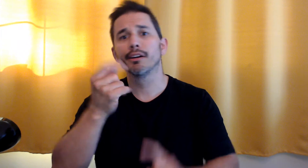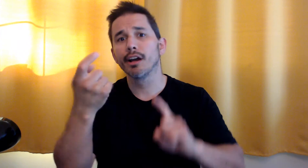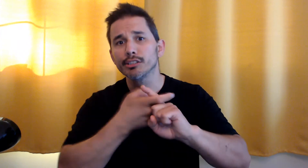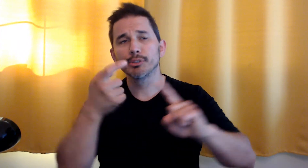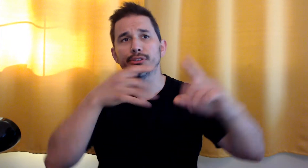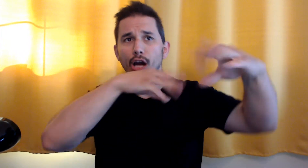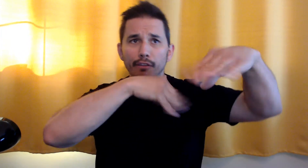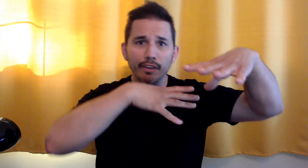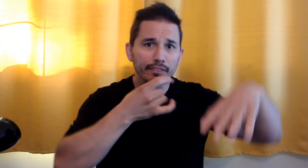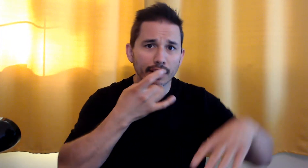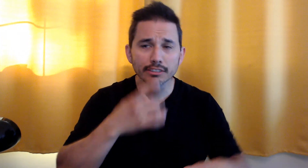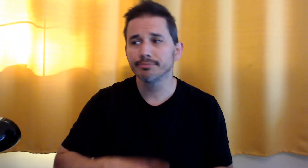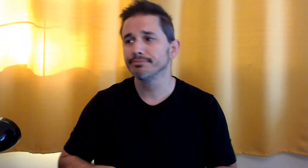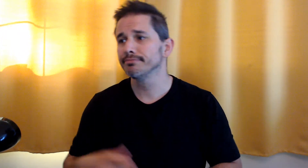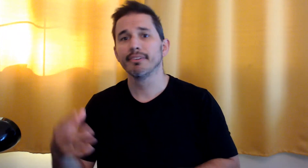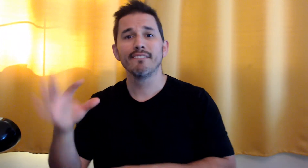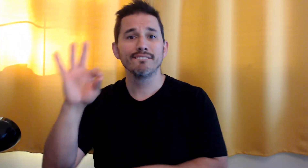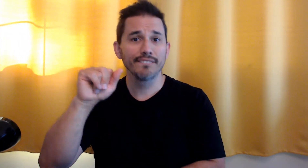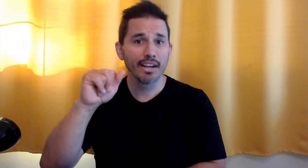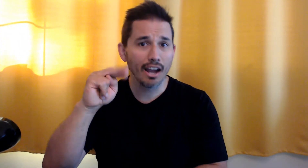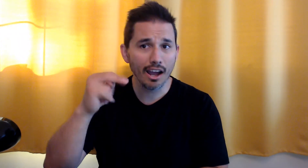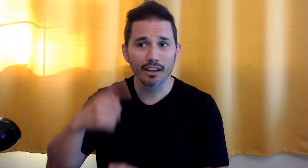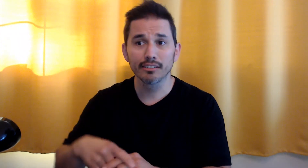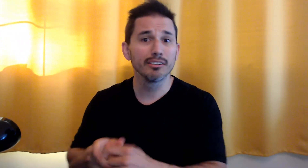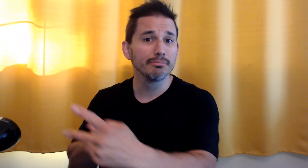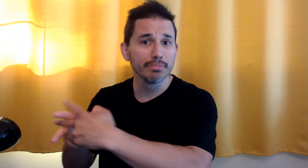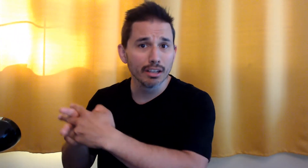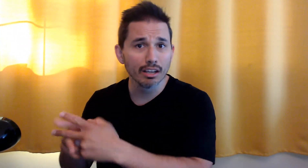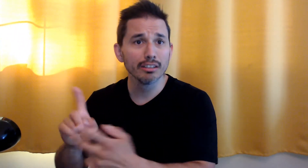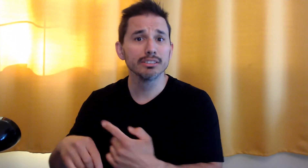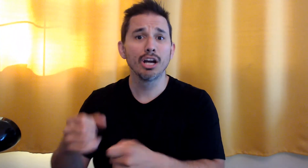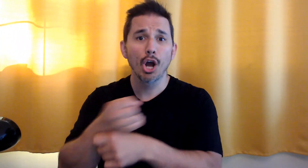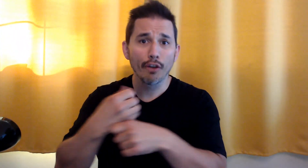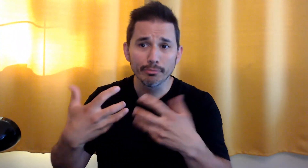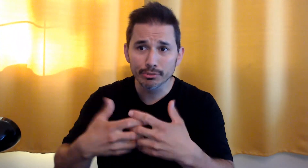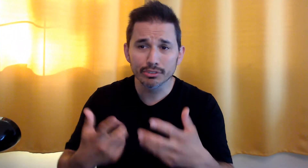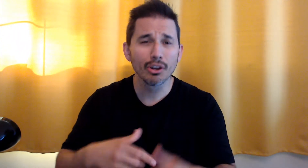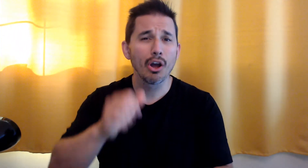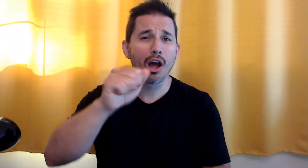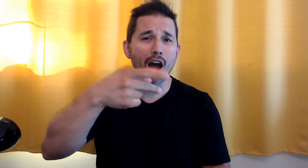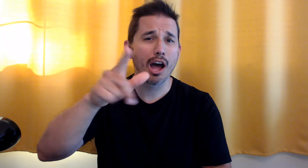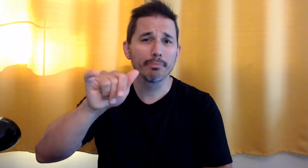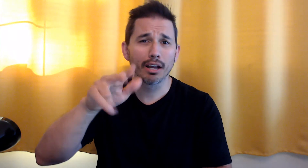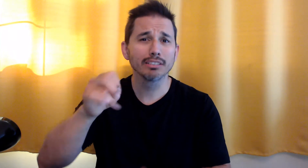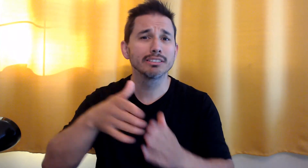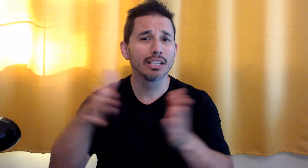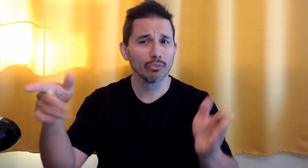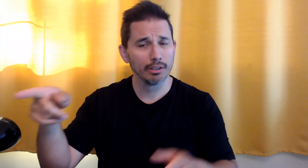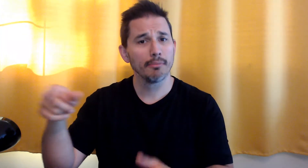do is control the automation in your home. They could control lights, smart plugs, a coffee machine, things like